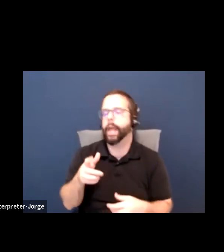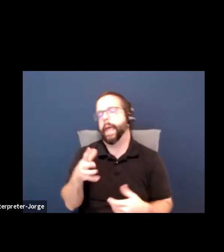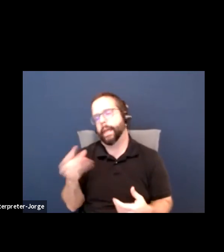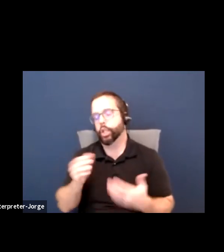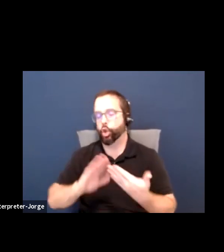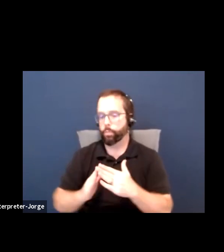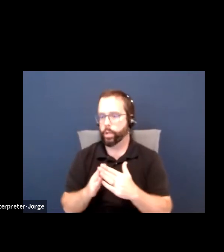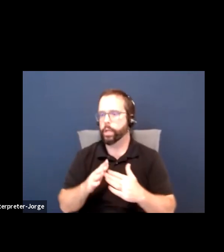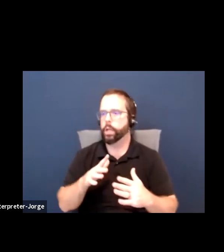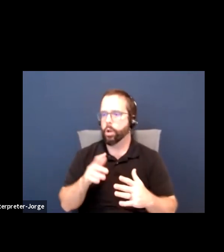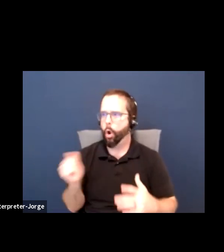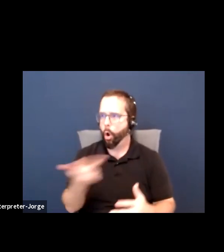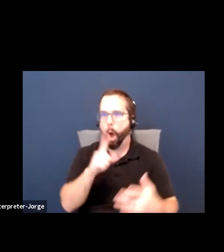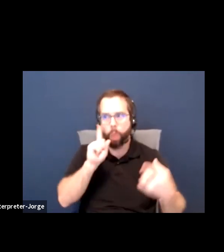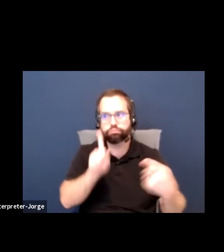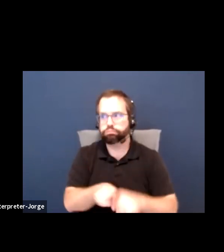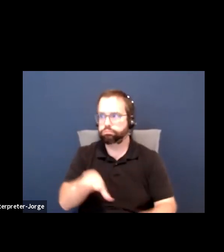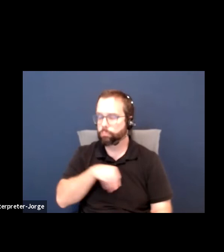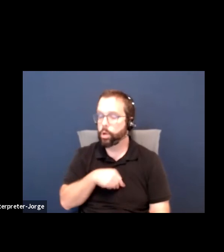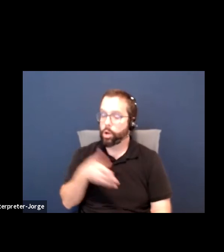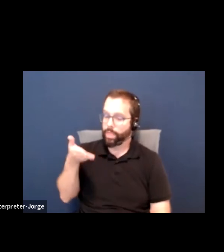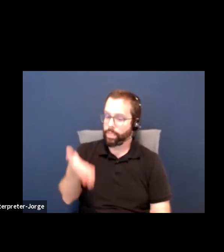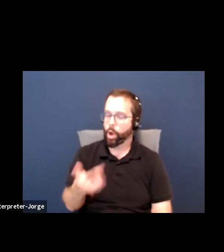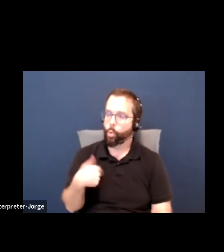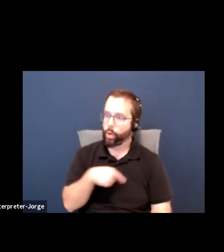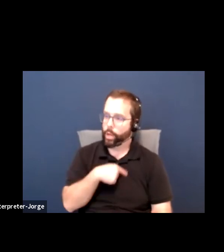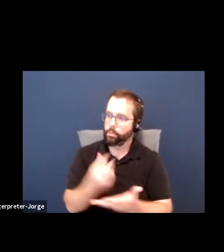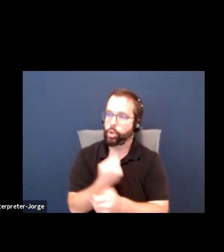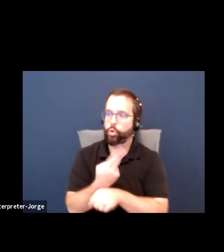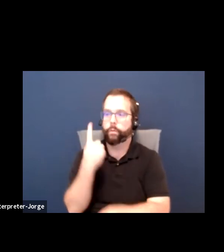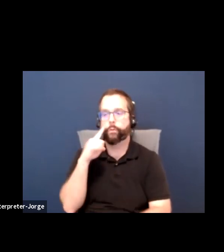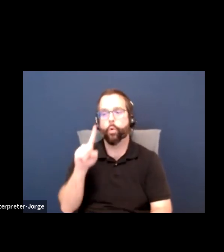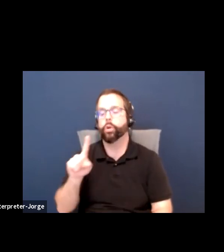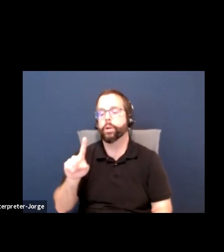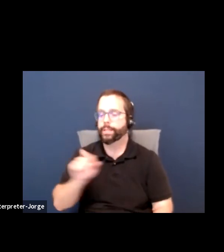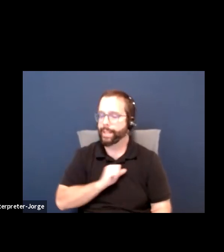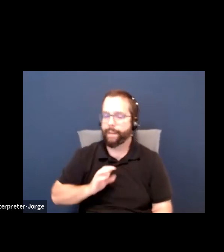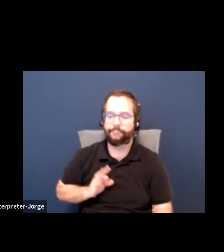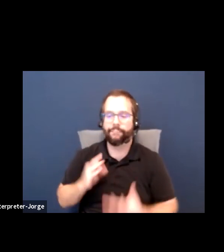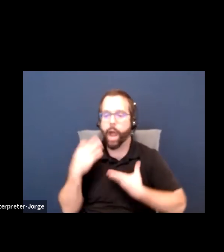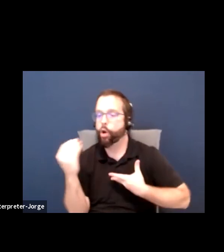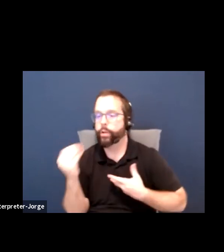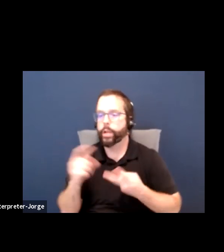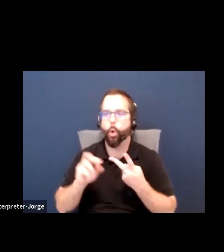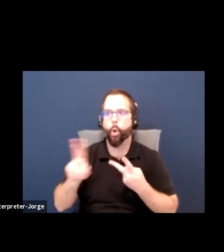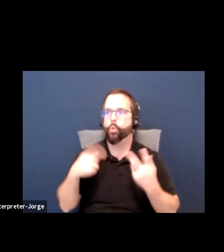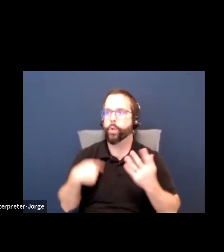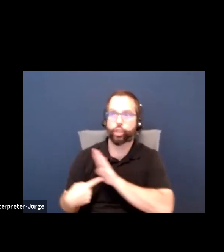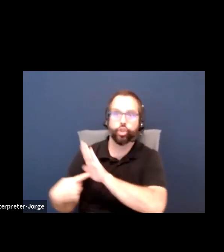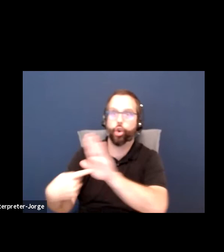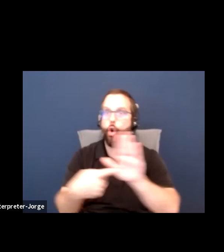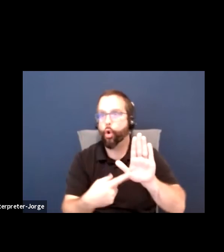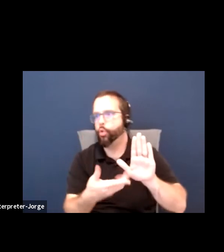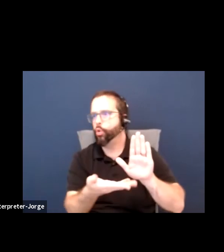it for staff outings or to feature to our community, some of these updates that